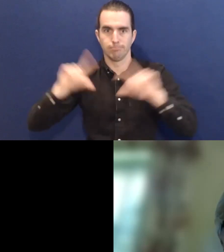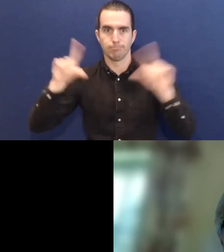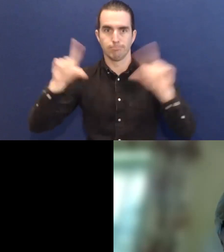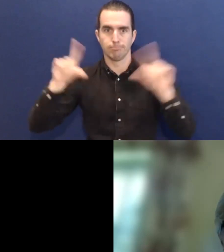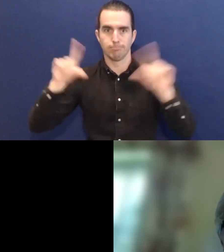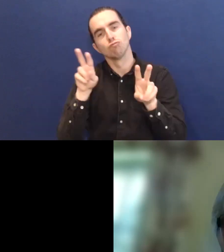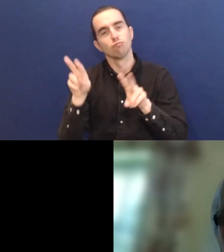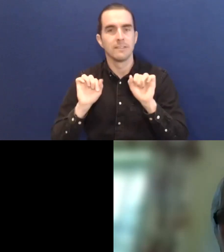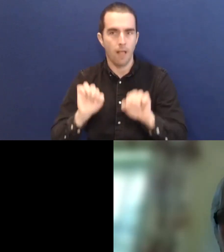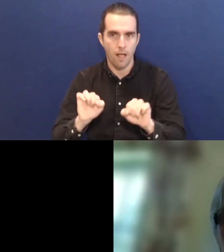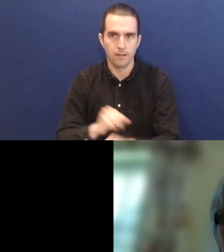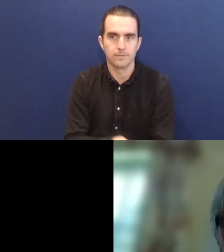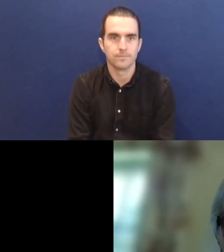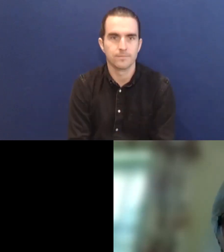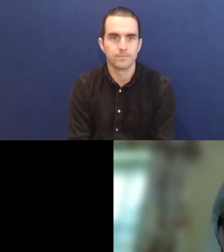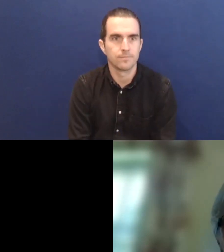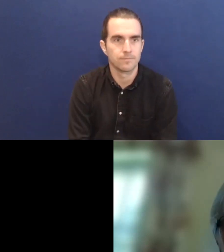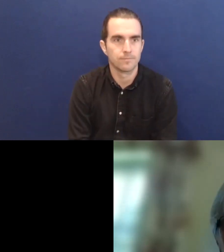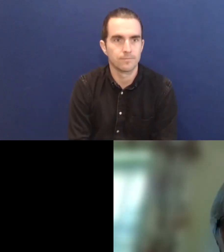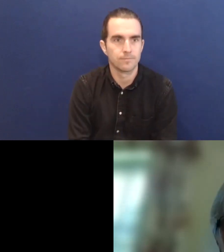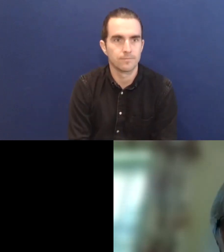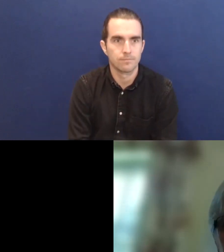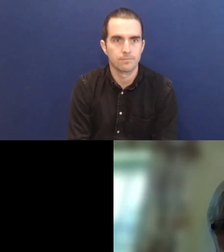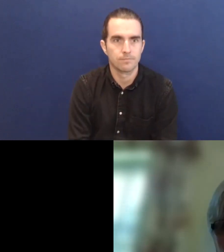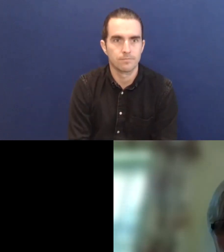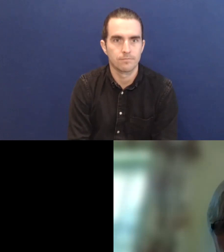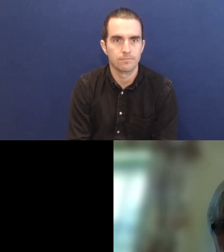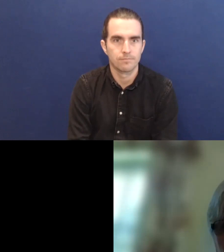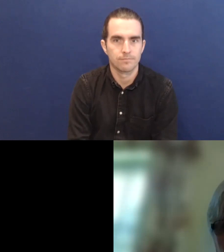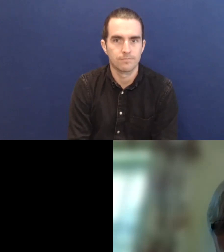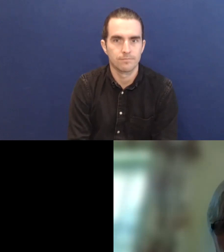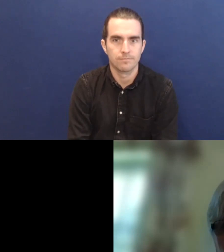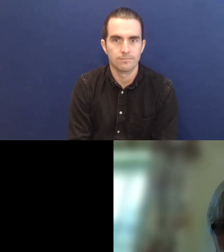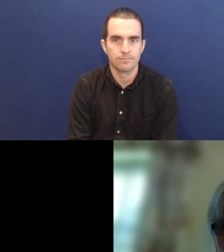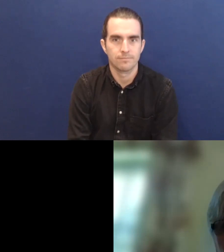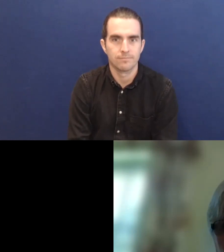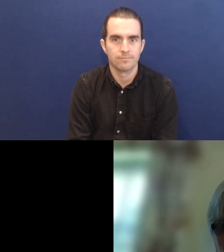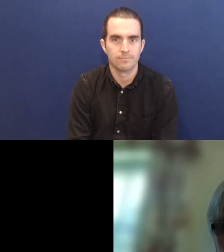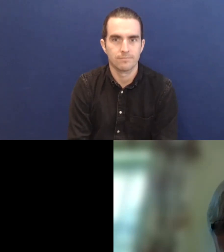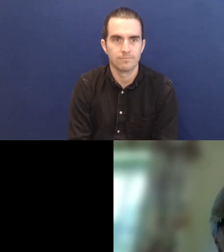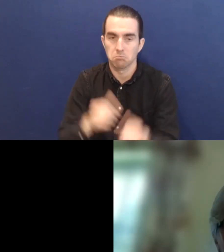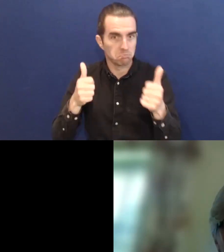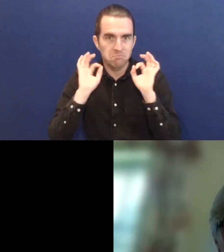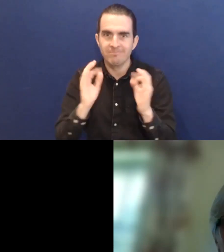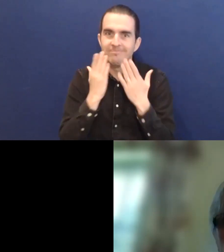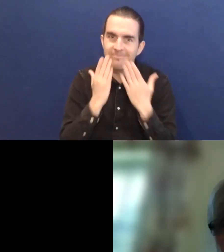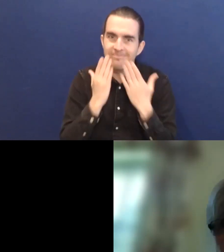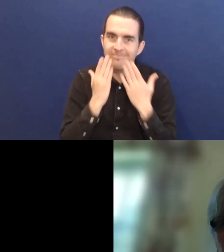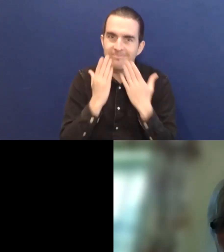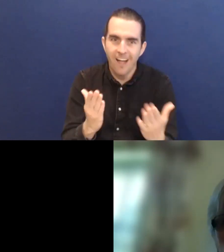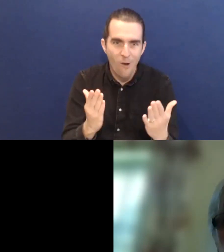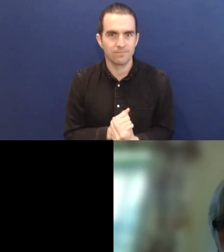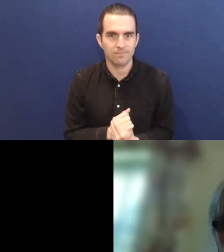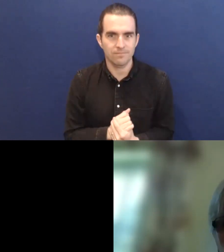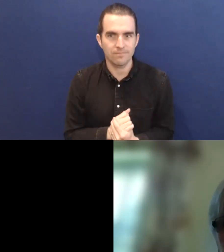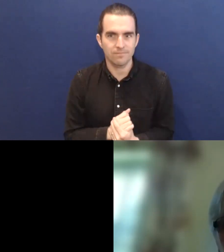much. Now, in this session, we won't have a question and answer